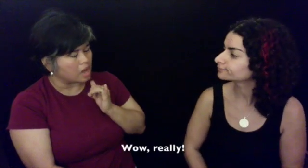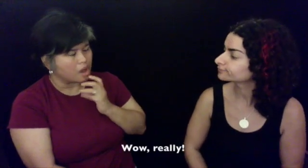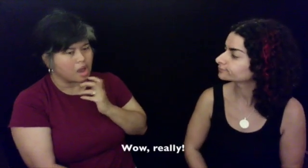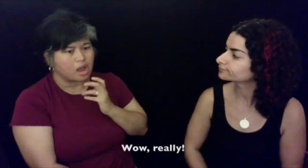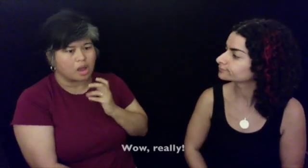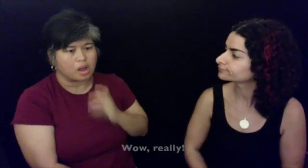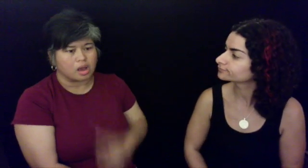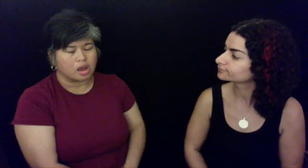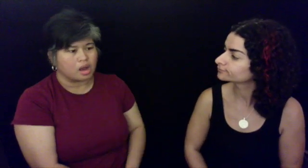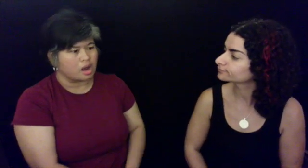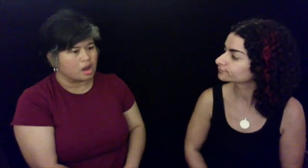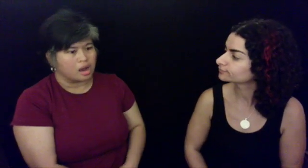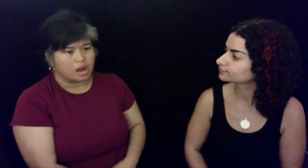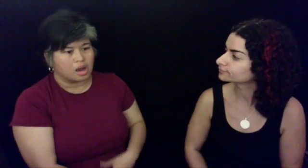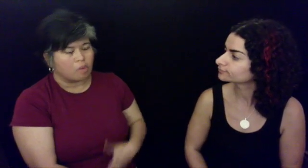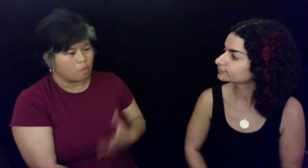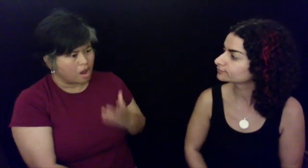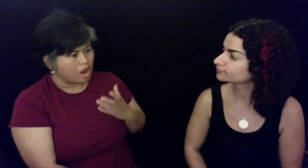Wow, really?